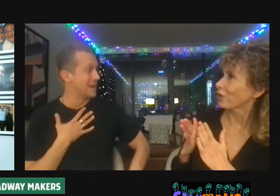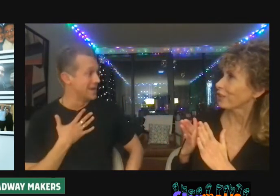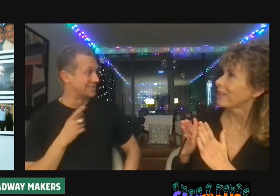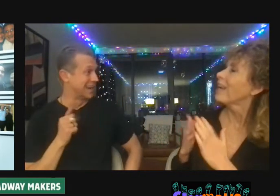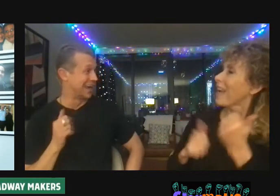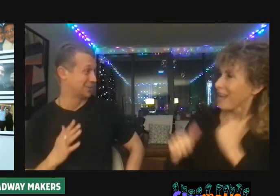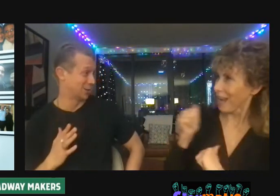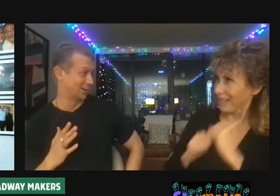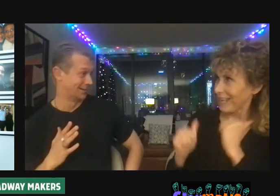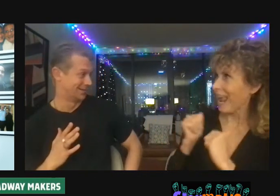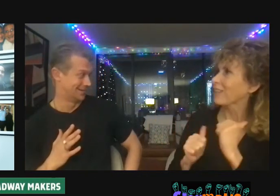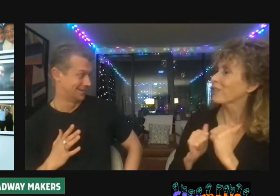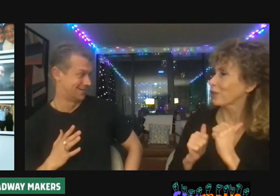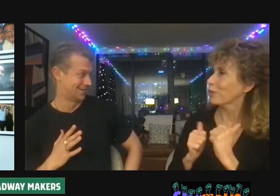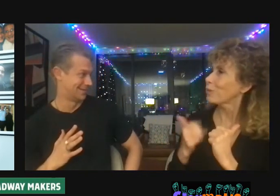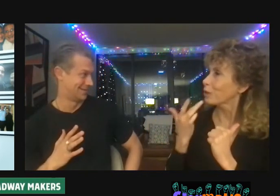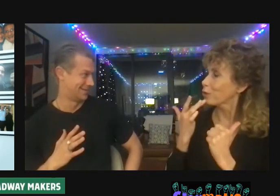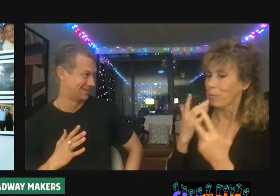Oh, me as an actor. As an actor.